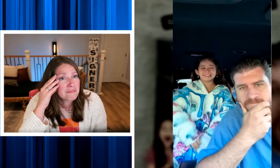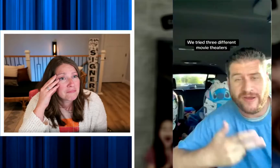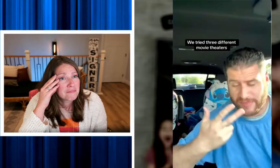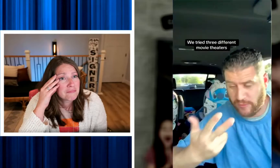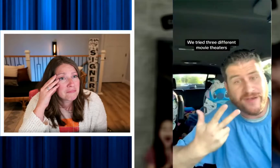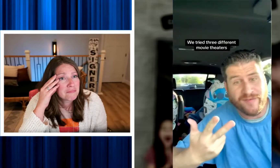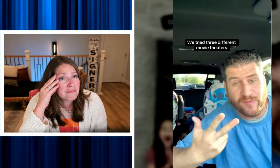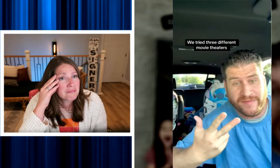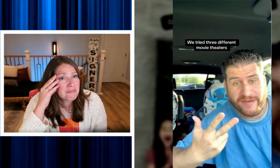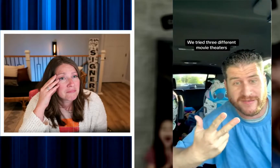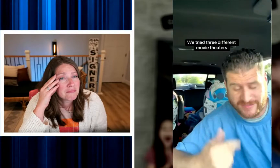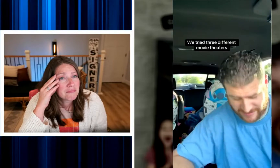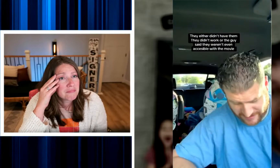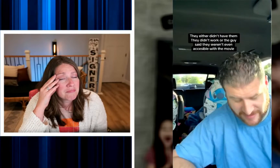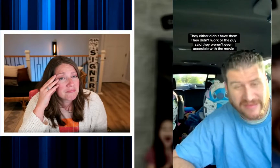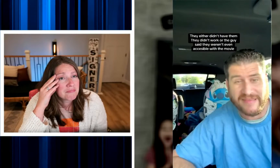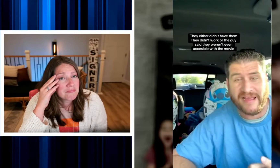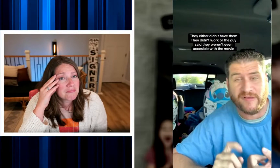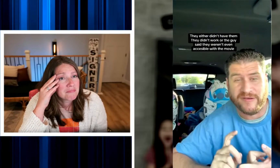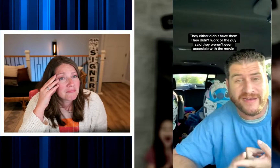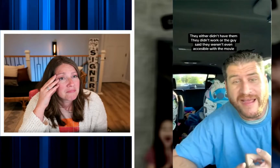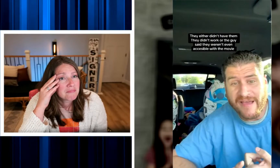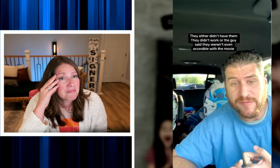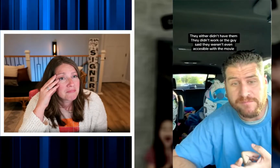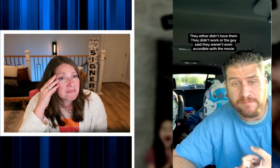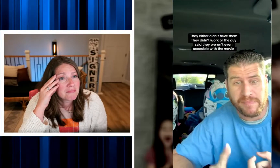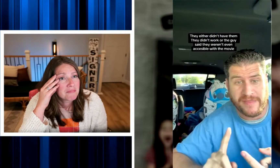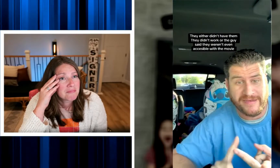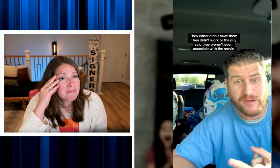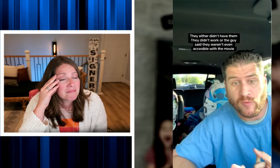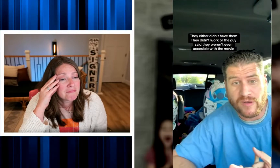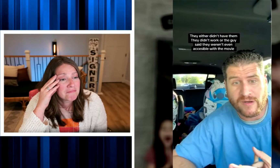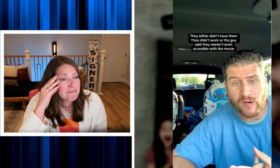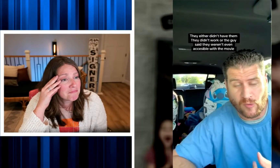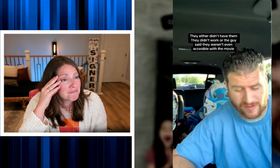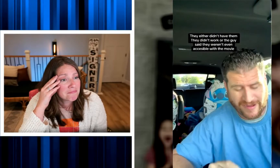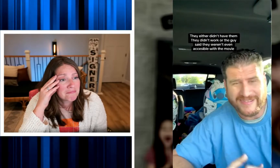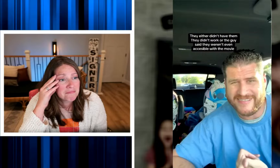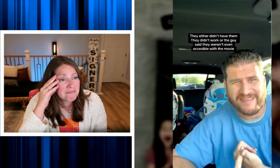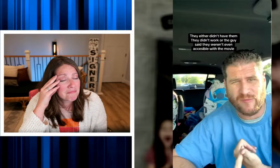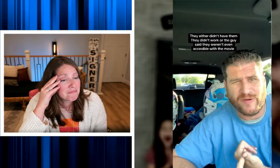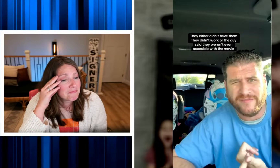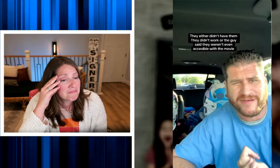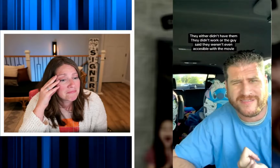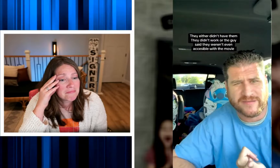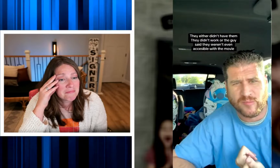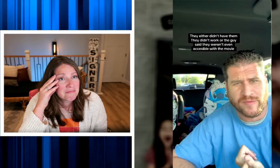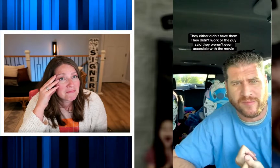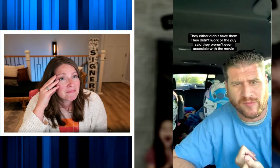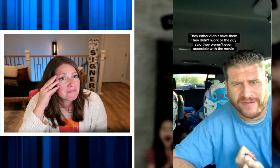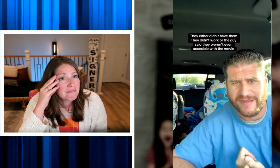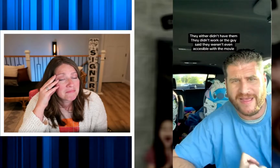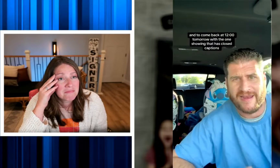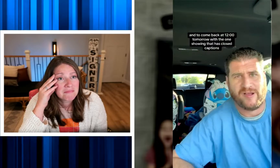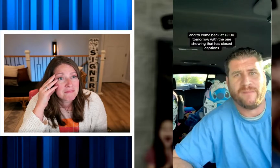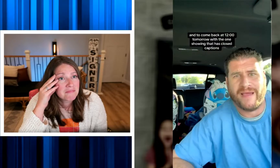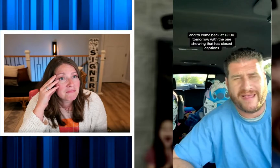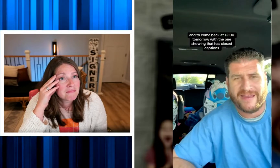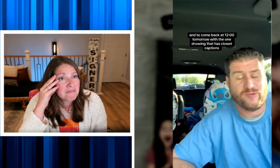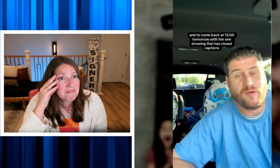Tried 3 different movie theaters. They either didn't have them, they didn't work, or the guy said they weren't even accessible with the movie, and come back at 12